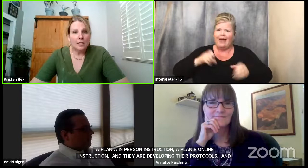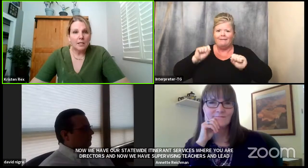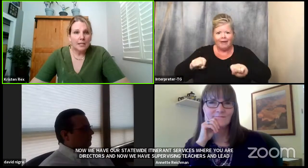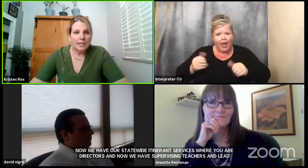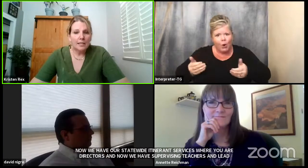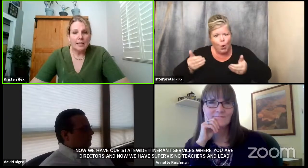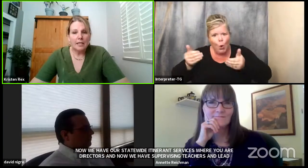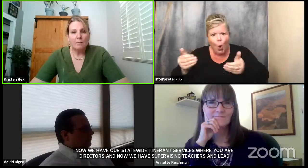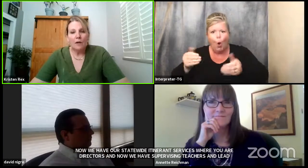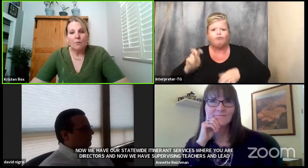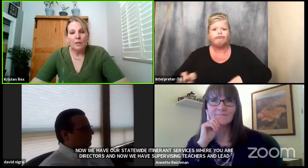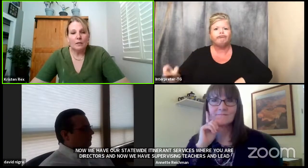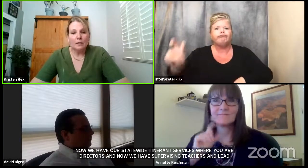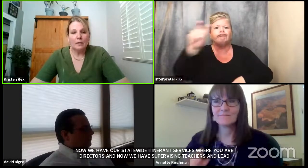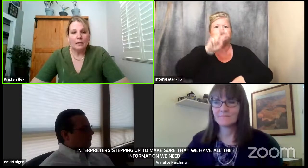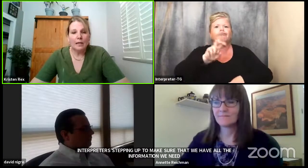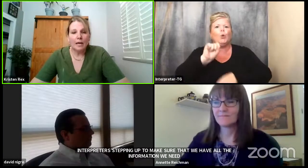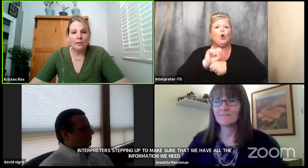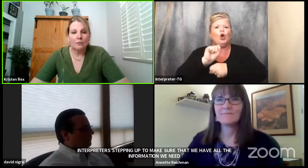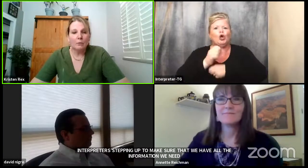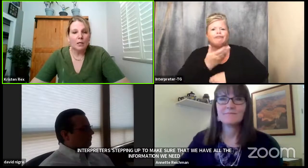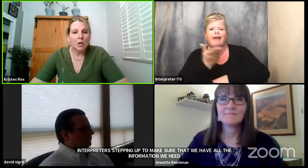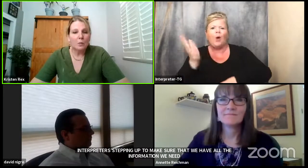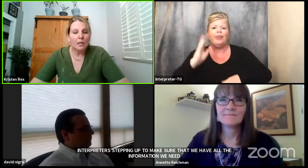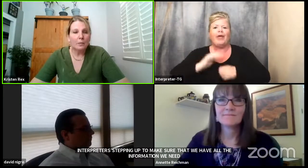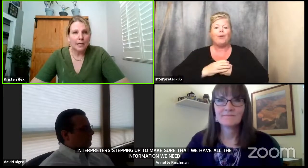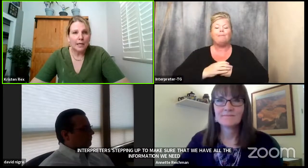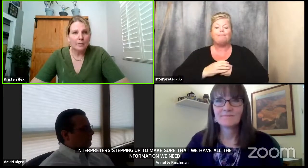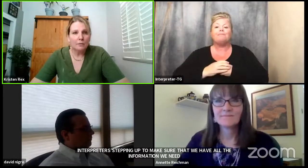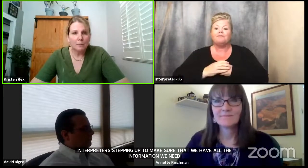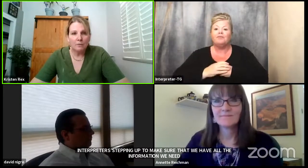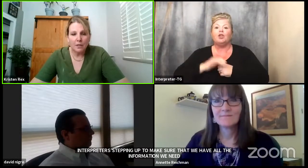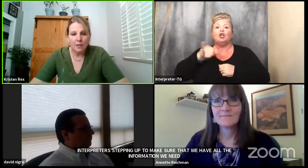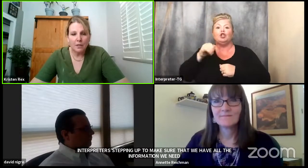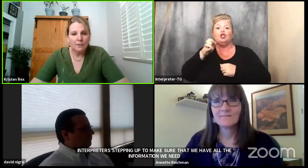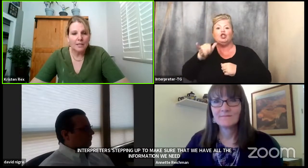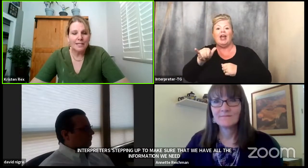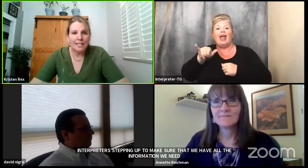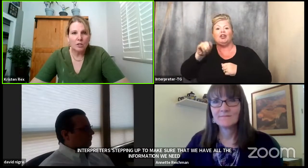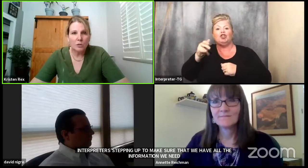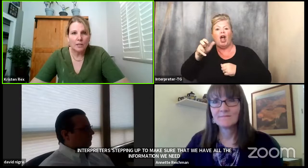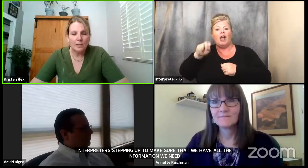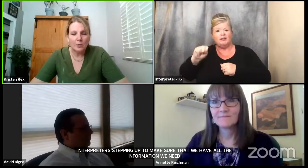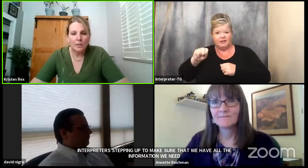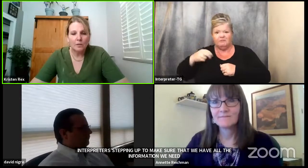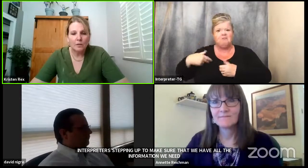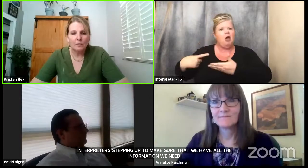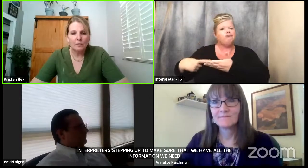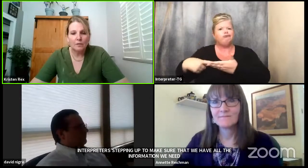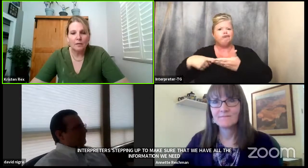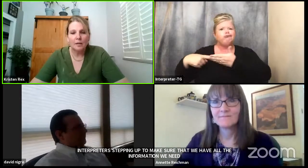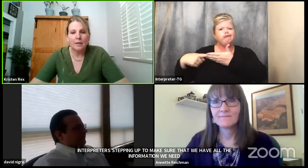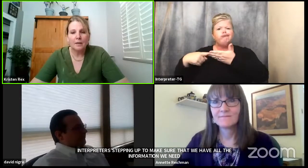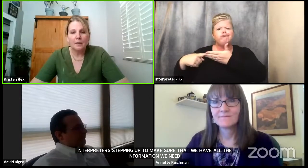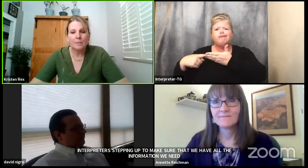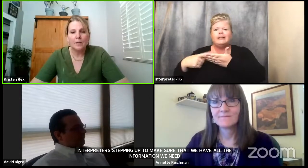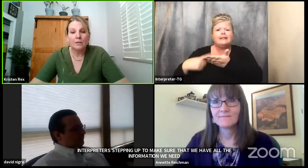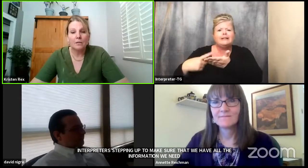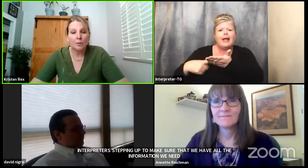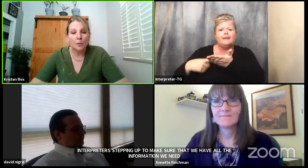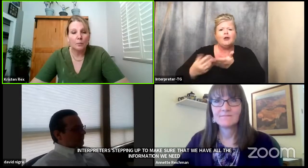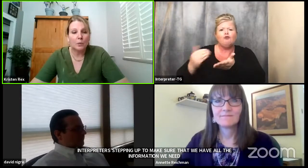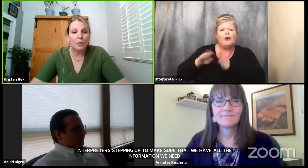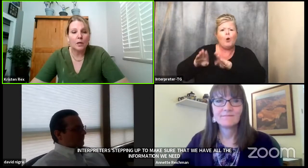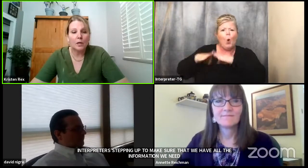Jay Johnson and his team have been gathering reopening plans from the various districts that we serve. They